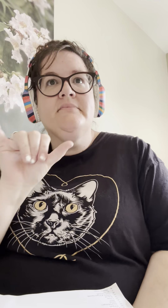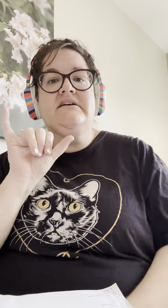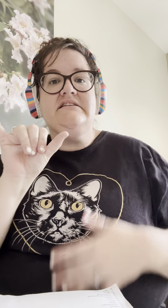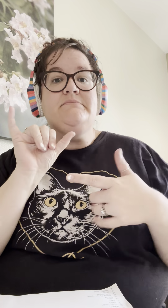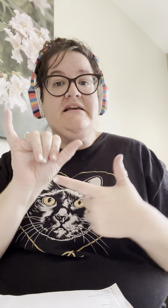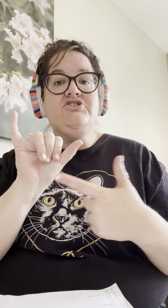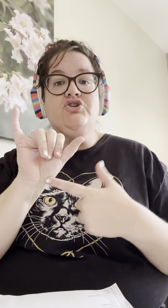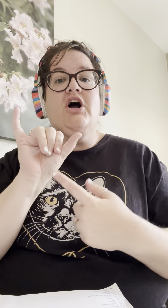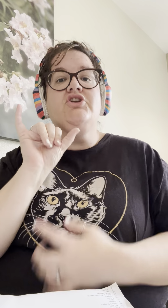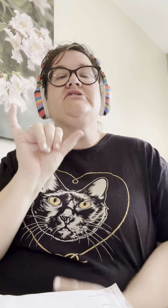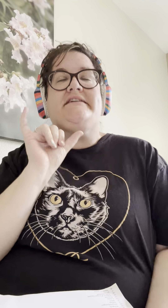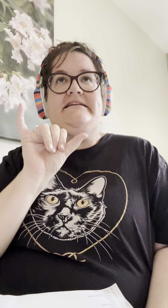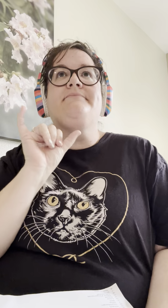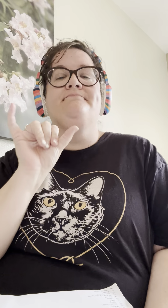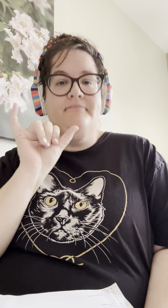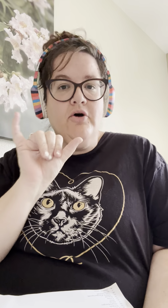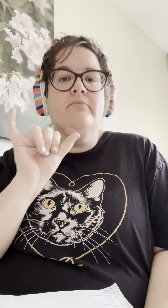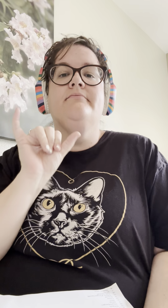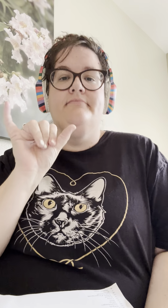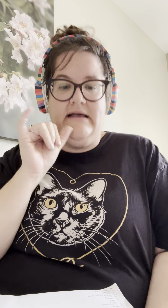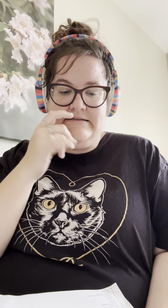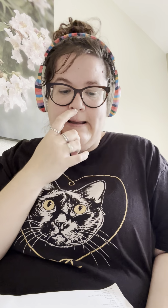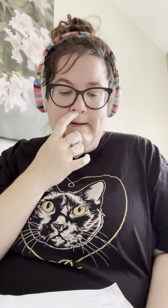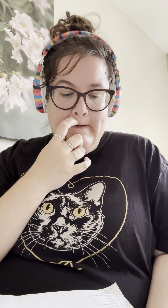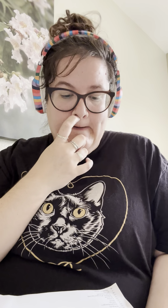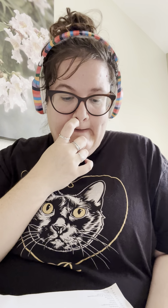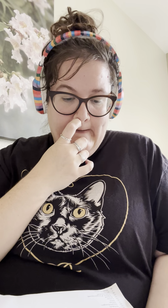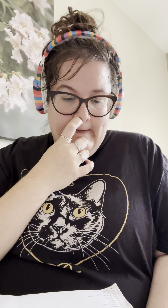because this means you're understanding. Oh, I see.